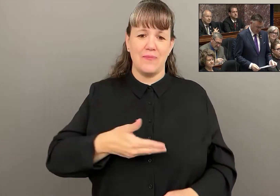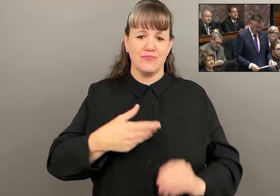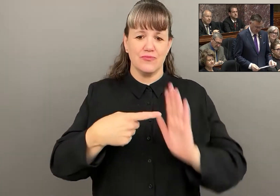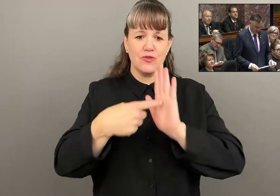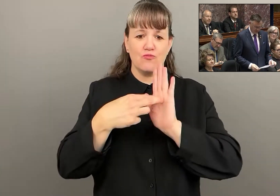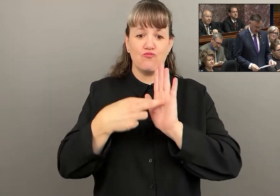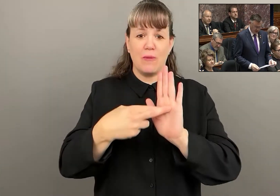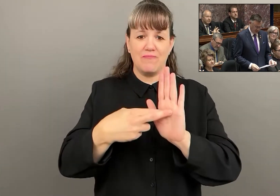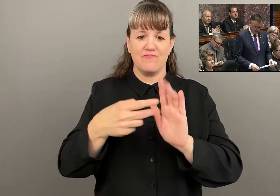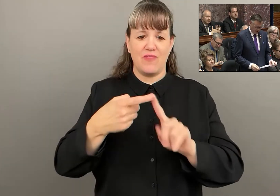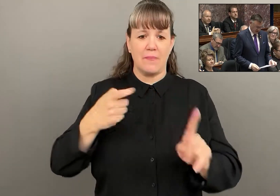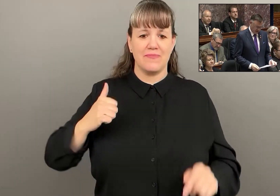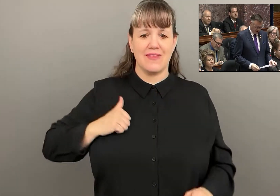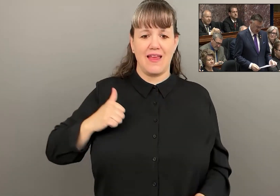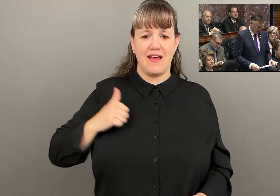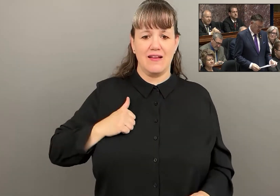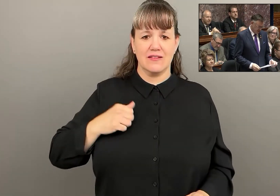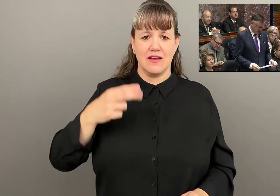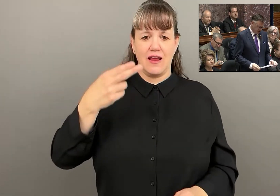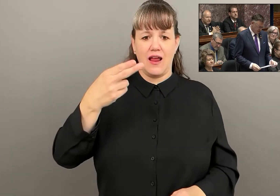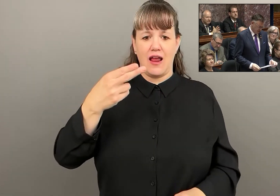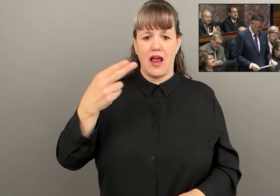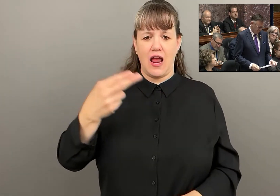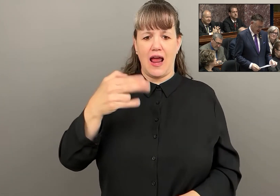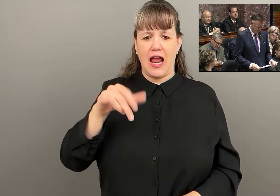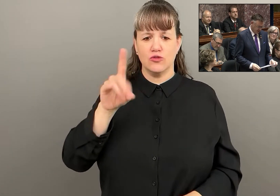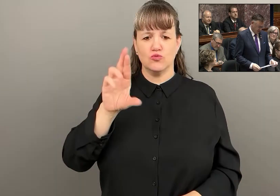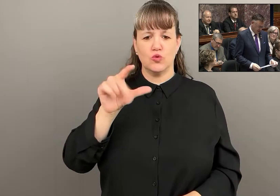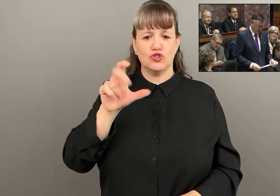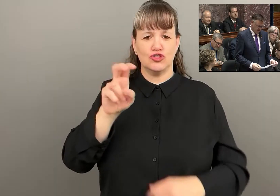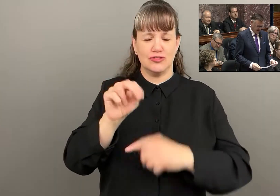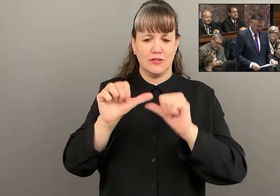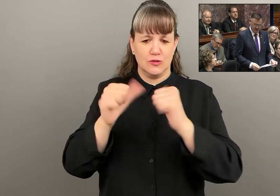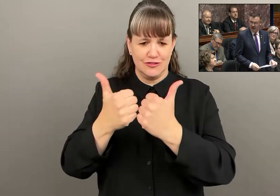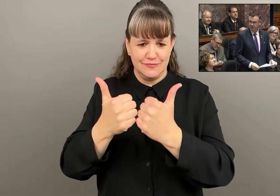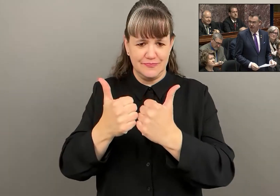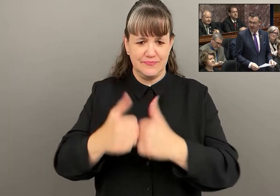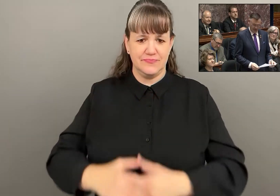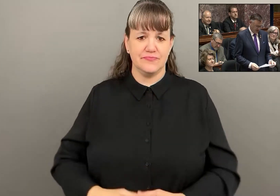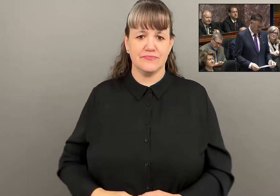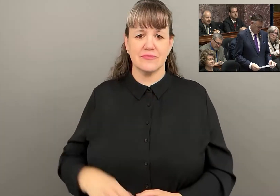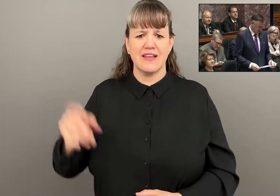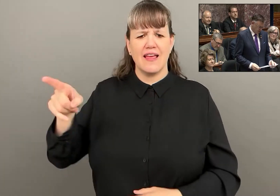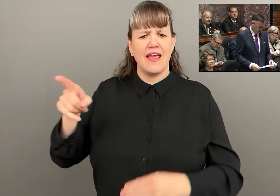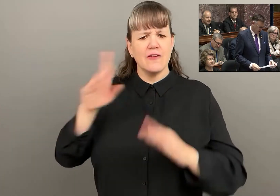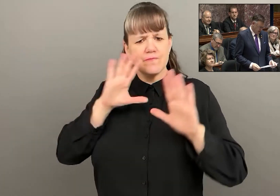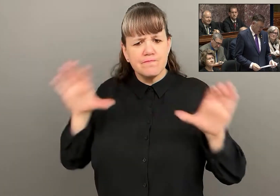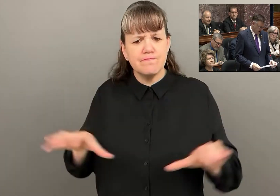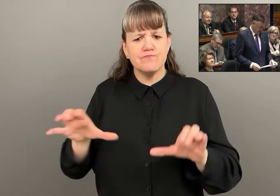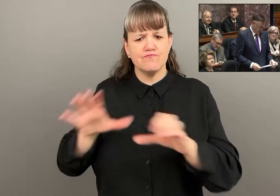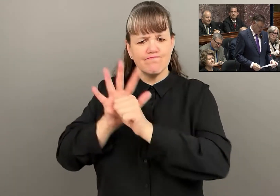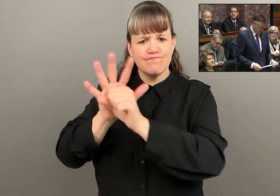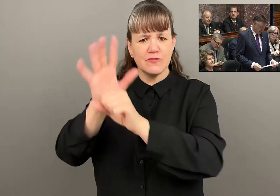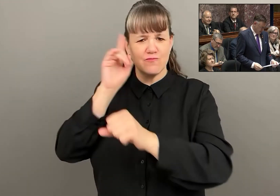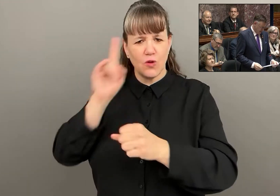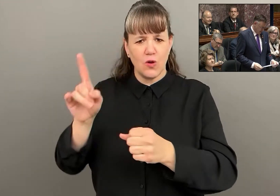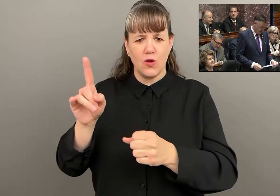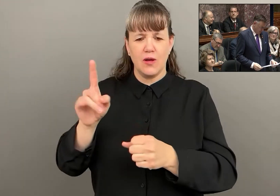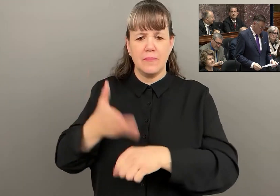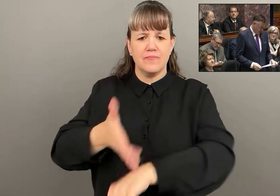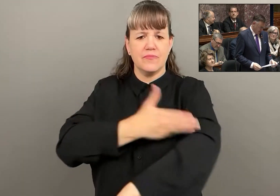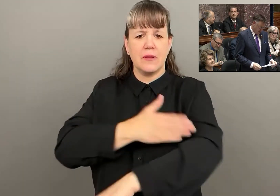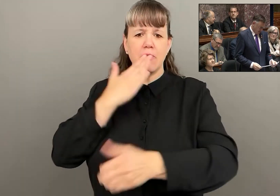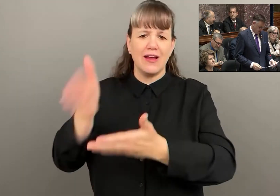a group at the forefront of Canada's clean energy transition, advancing innovation and sustainability across the country. Mr.